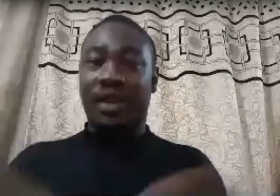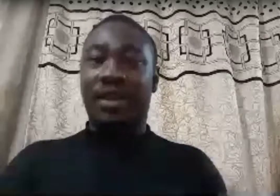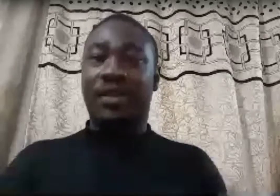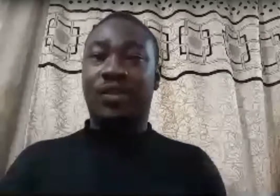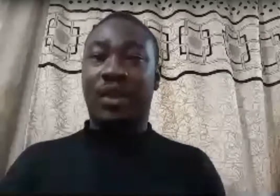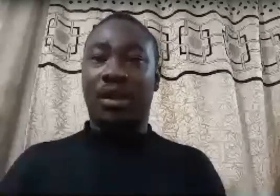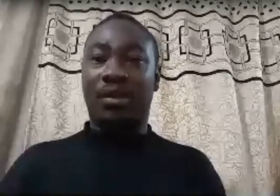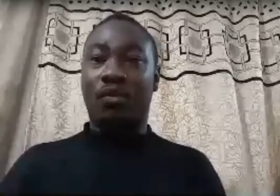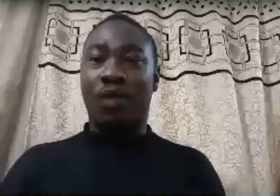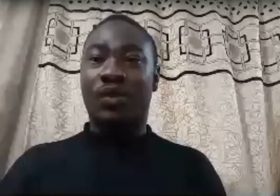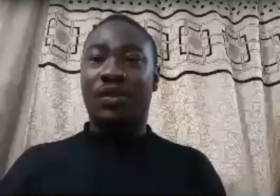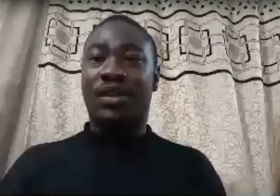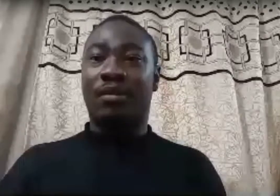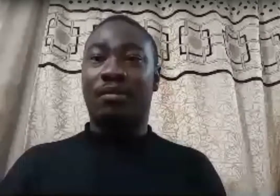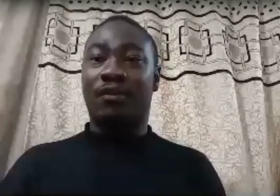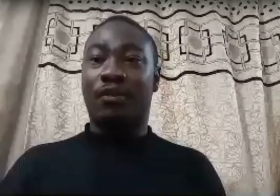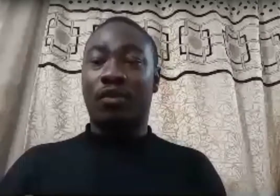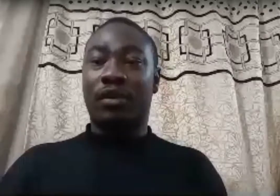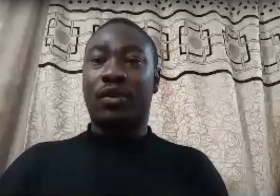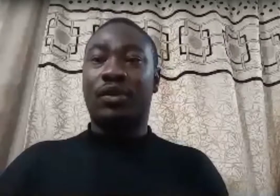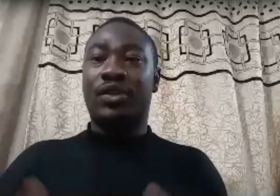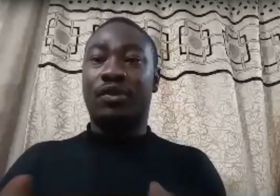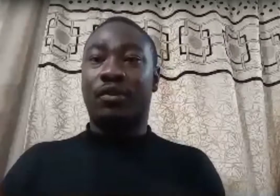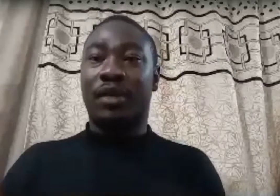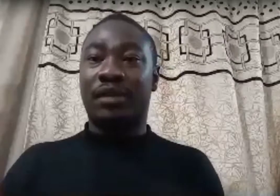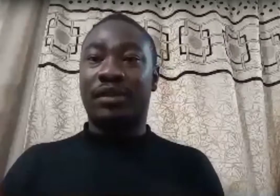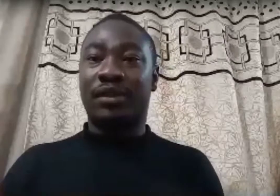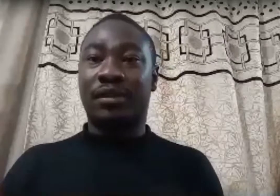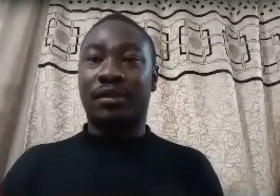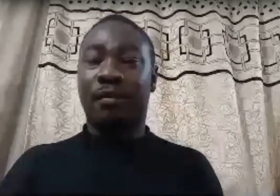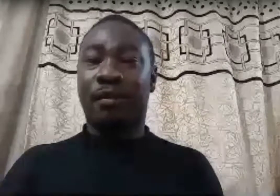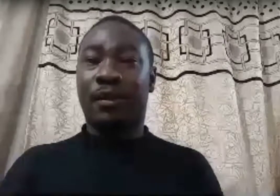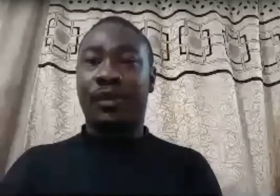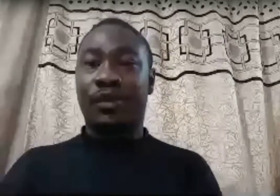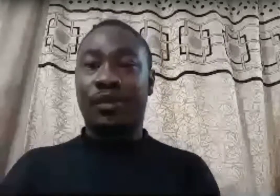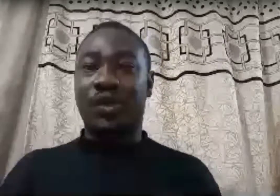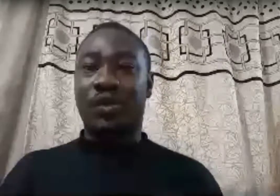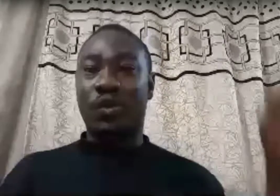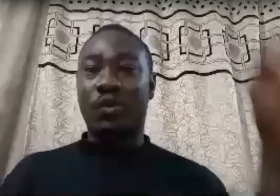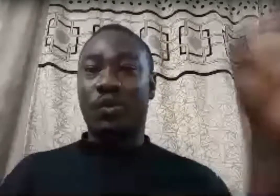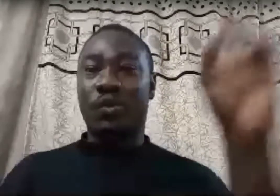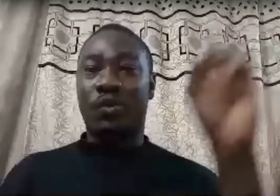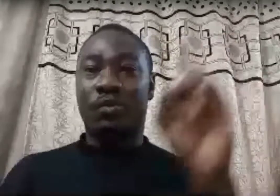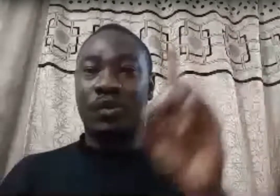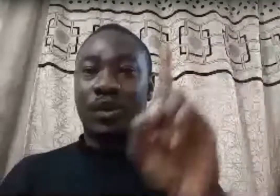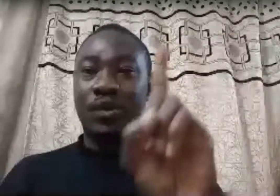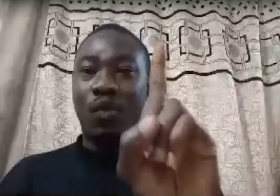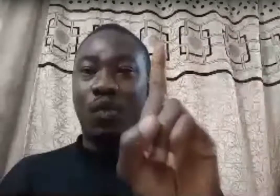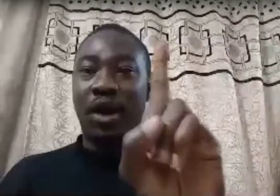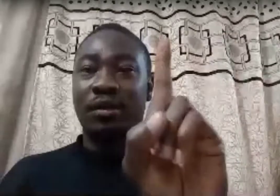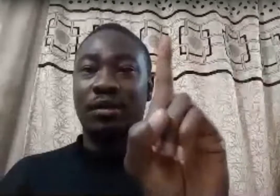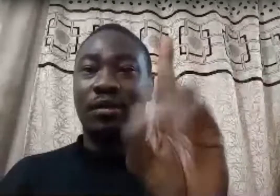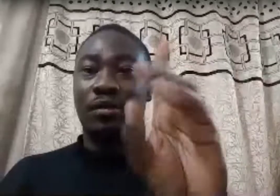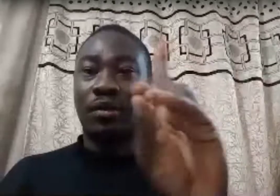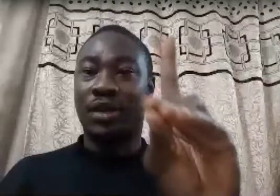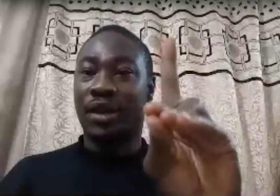1 to 10, before we'll continue from 11. So let's go. There's 1, not like this.